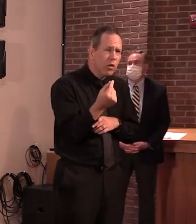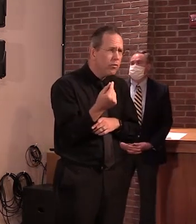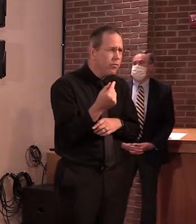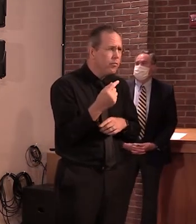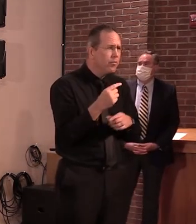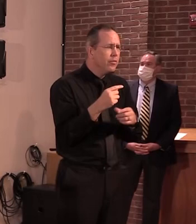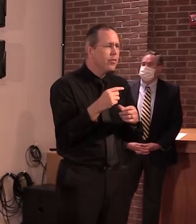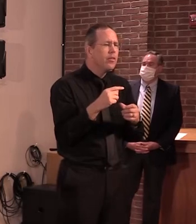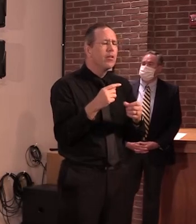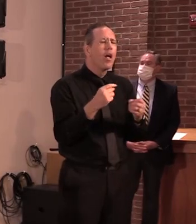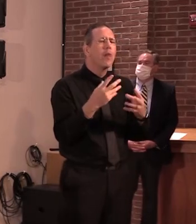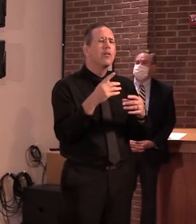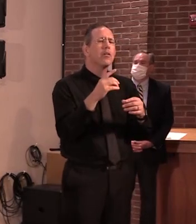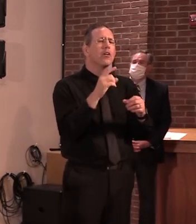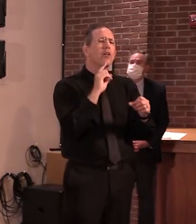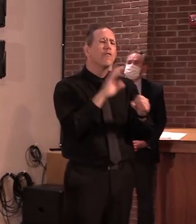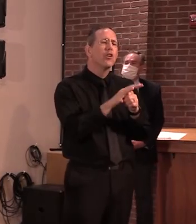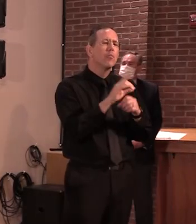Dr. Levine.